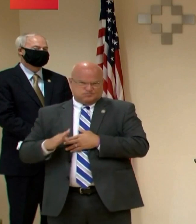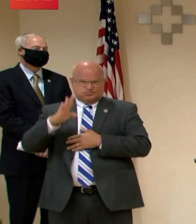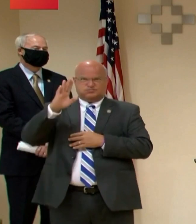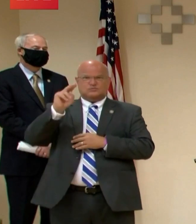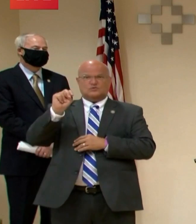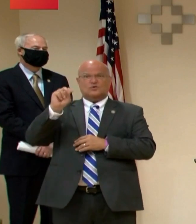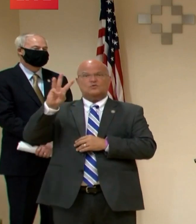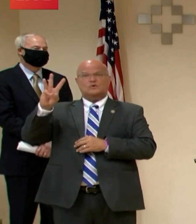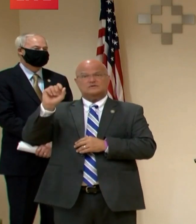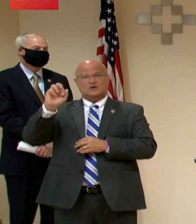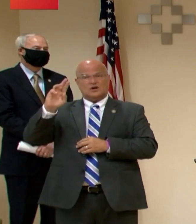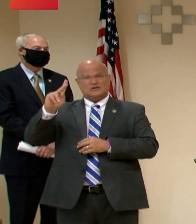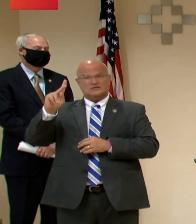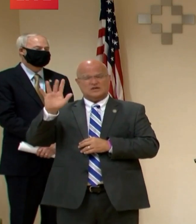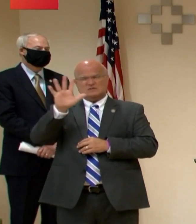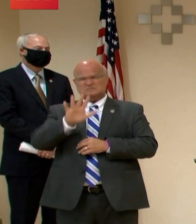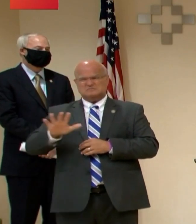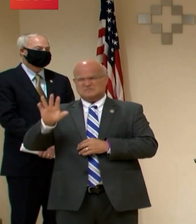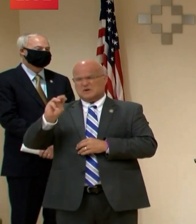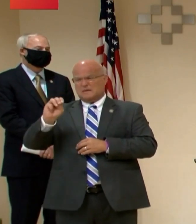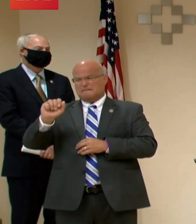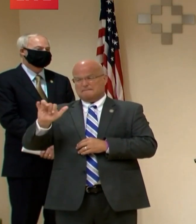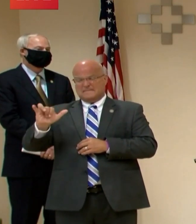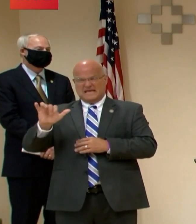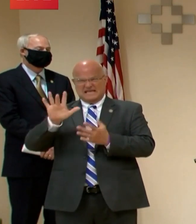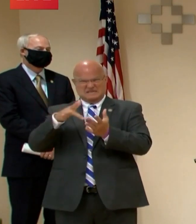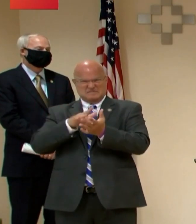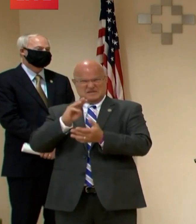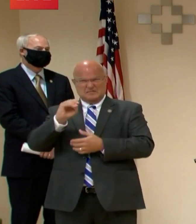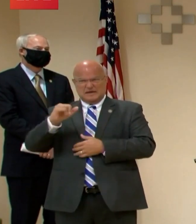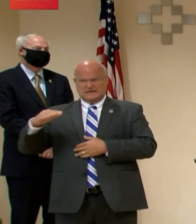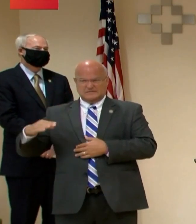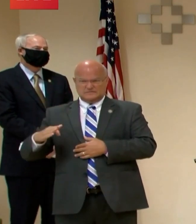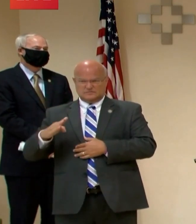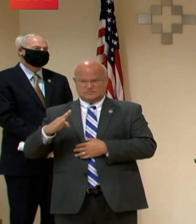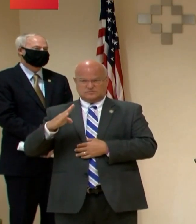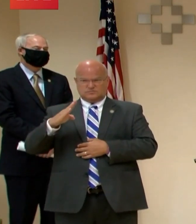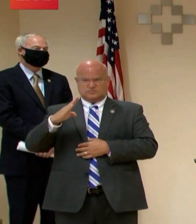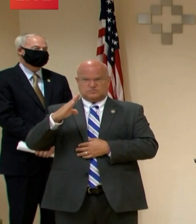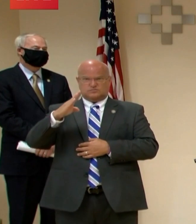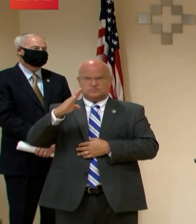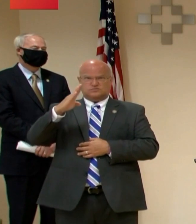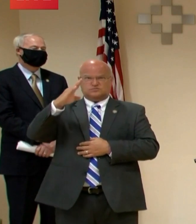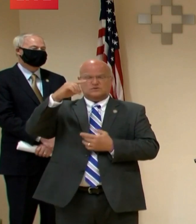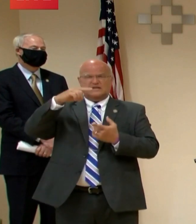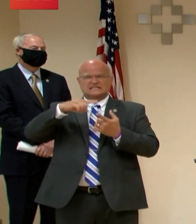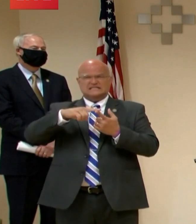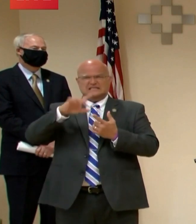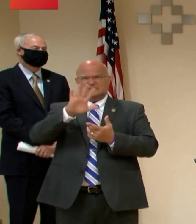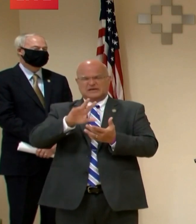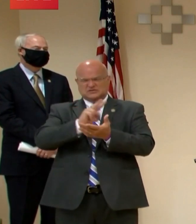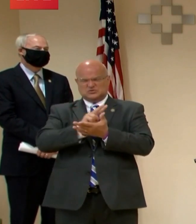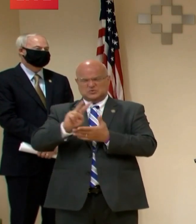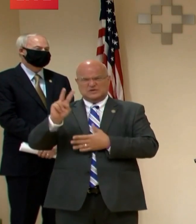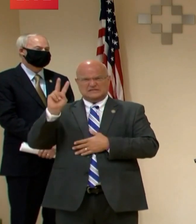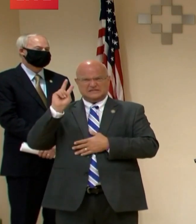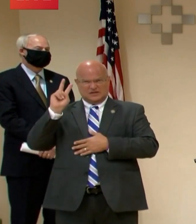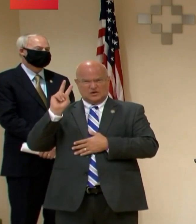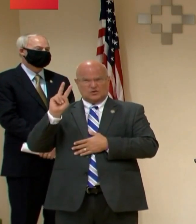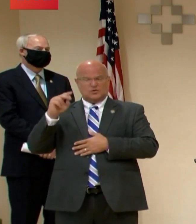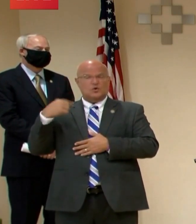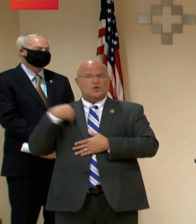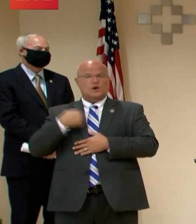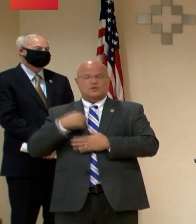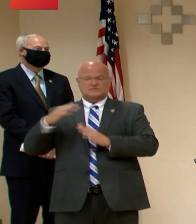Northwest Arkansas beginning in mid-May. It increased pretty much until about 2 weeks ago, where